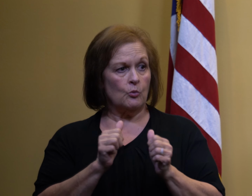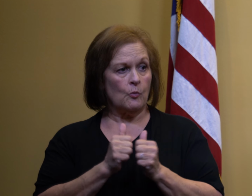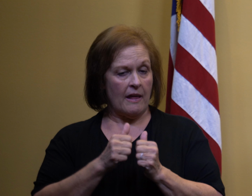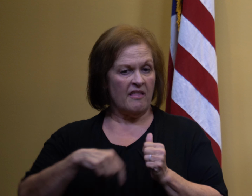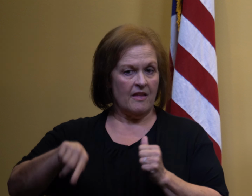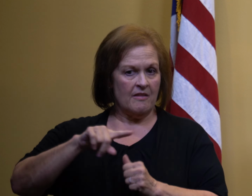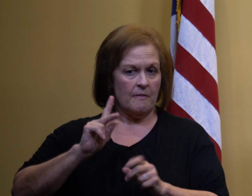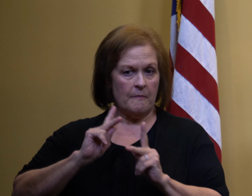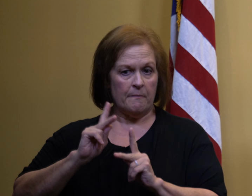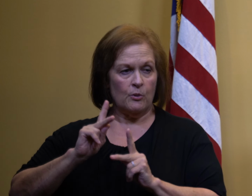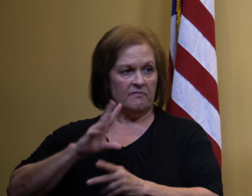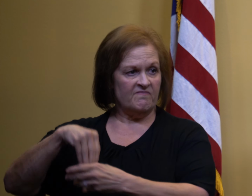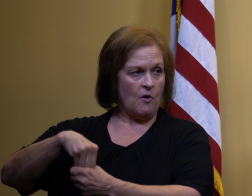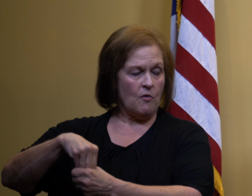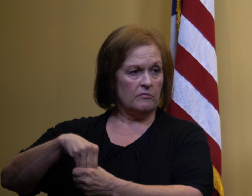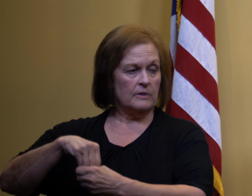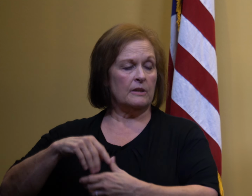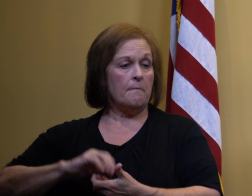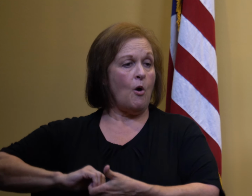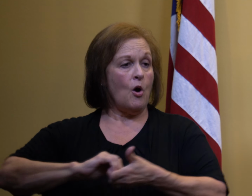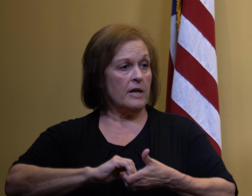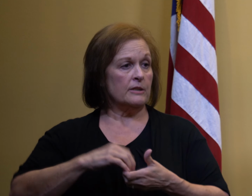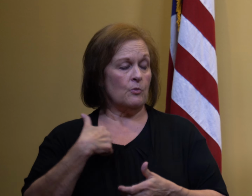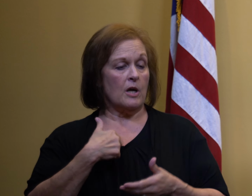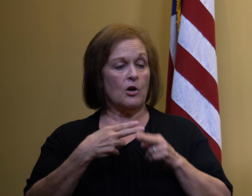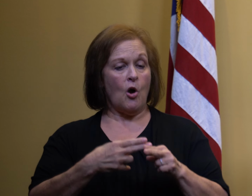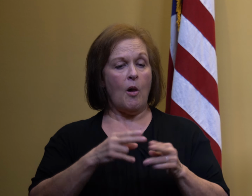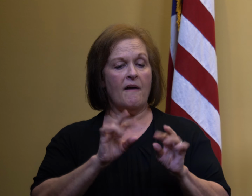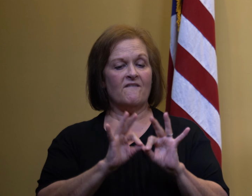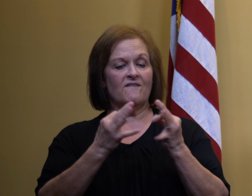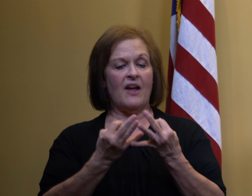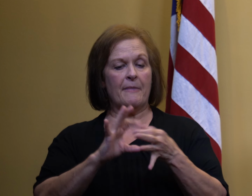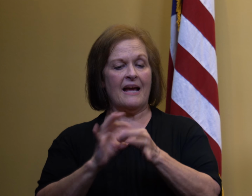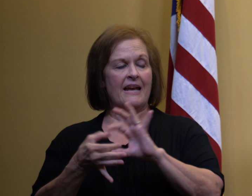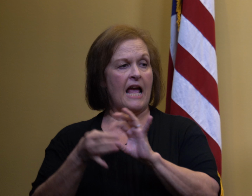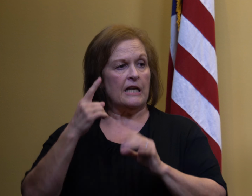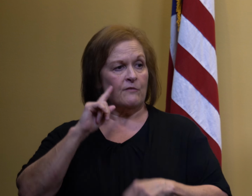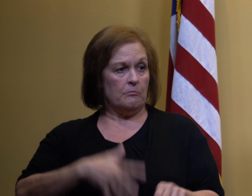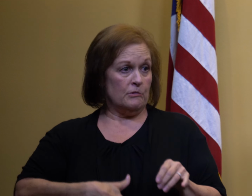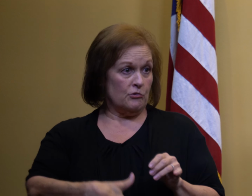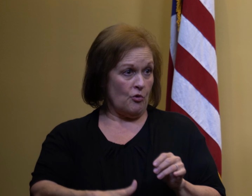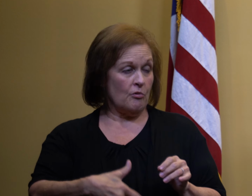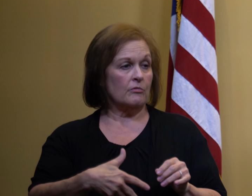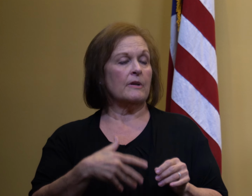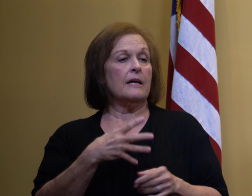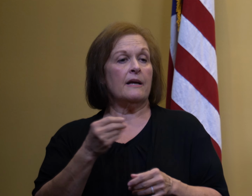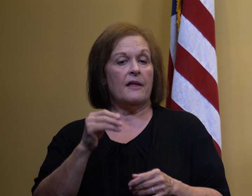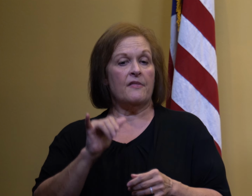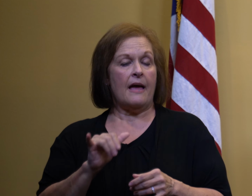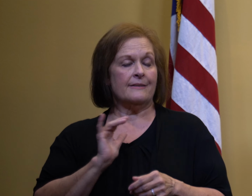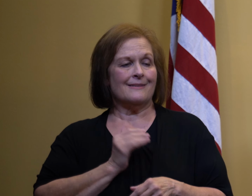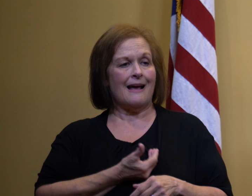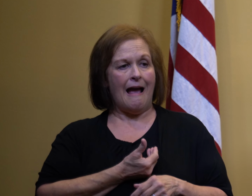stakeholders throughout the city. This is in partnership. We're calling it Family Connects for Maternal Health. This is our